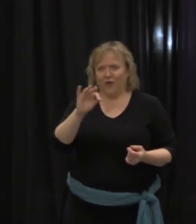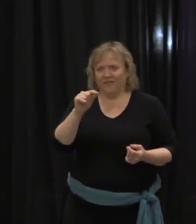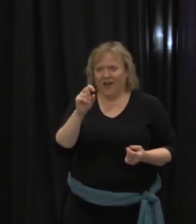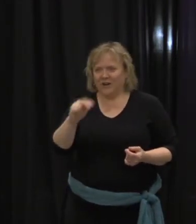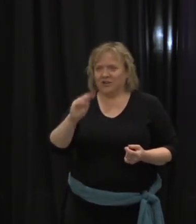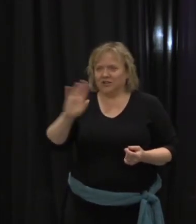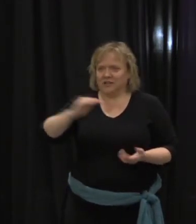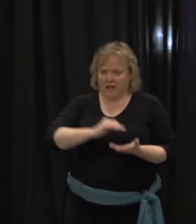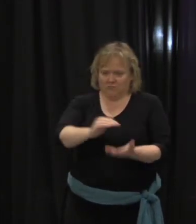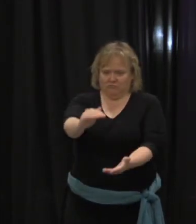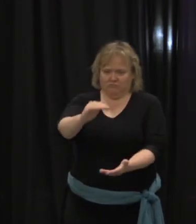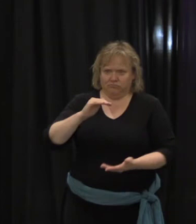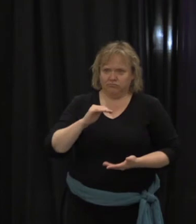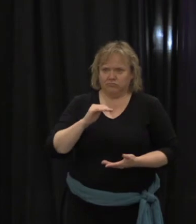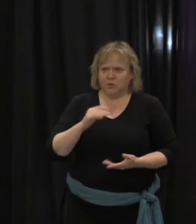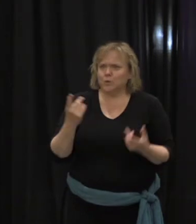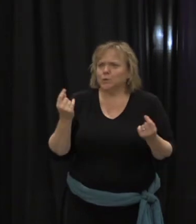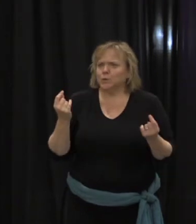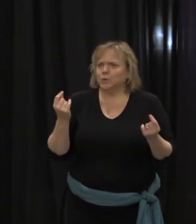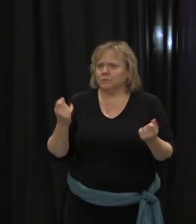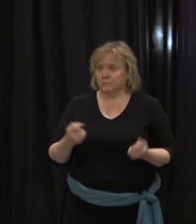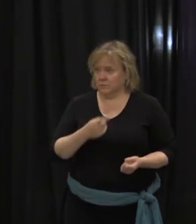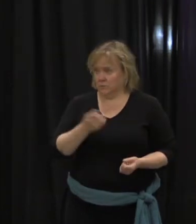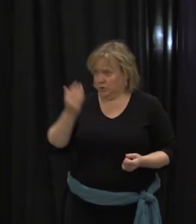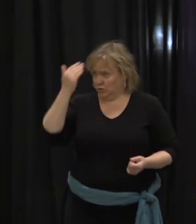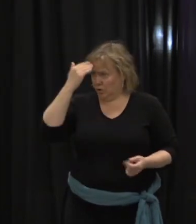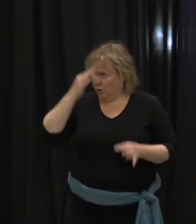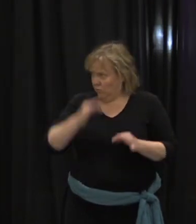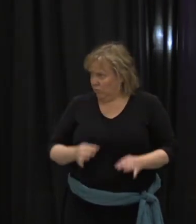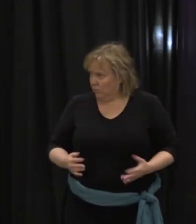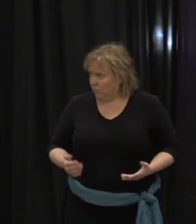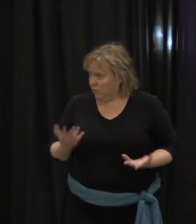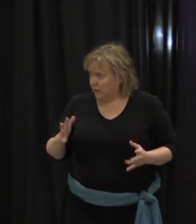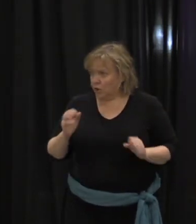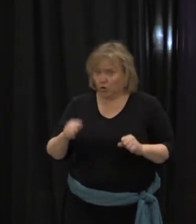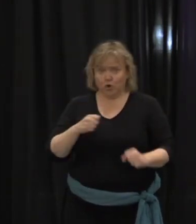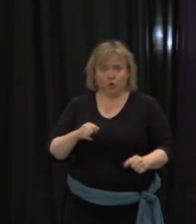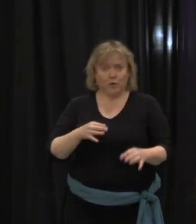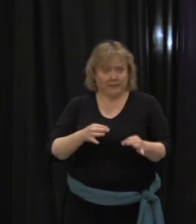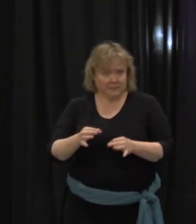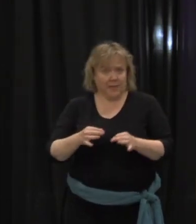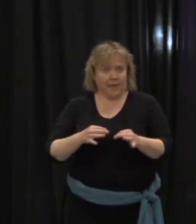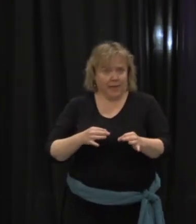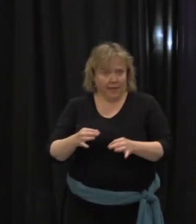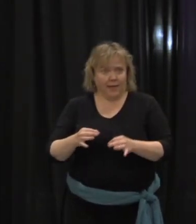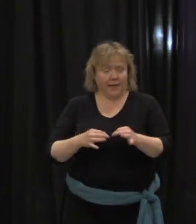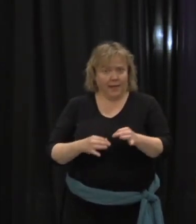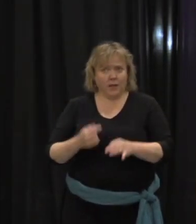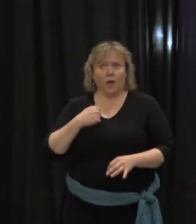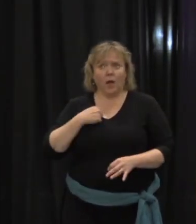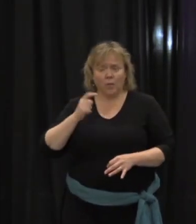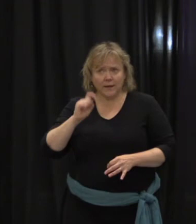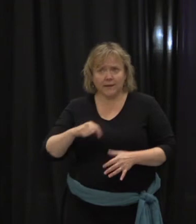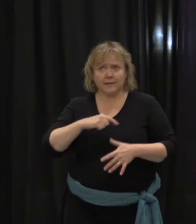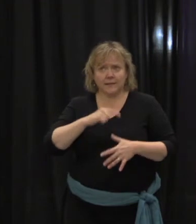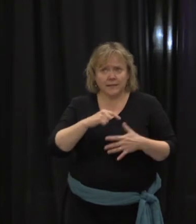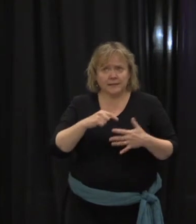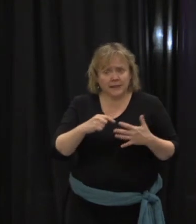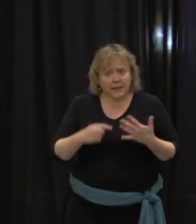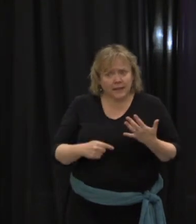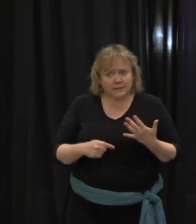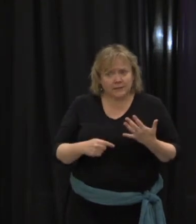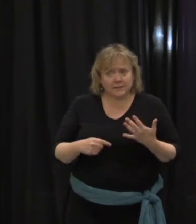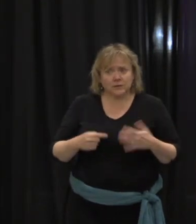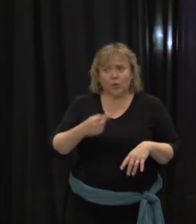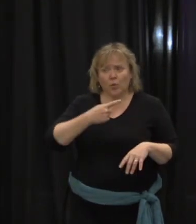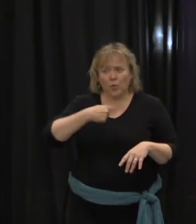it? Do you know? Could you describe it to somebody and explain it to somebody? We are so good, too